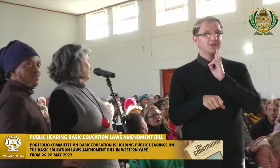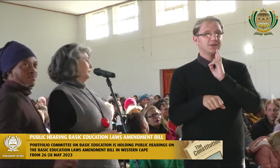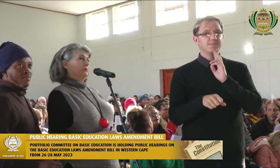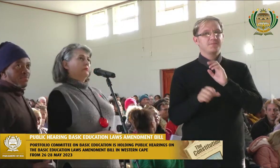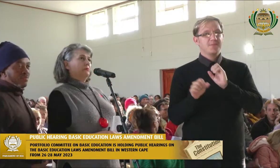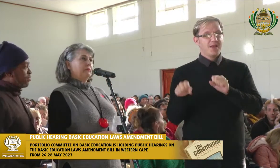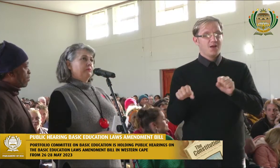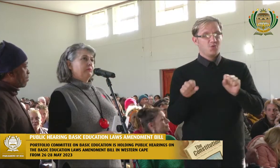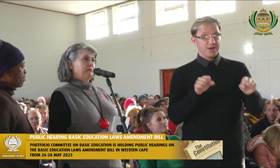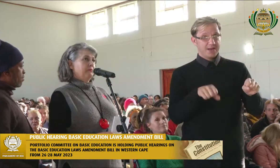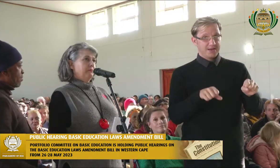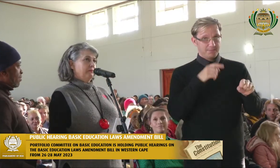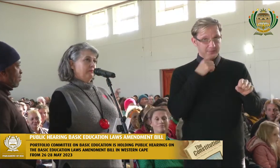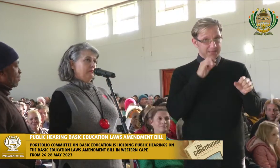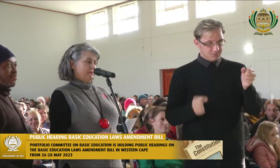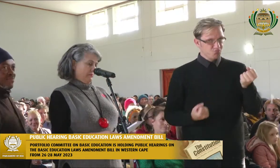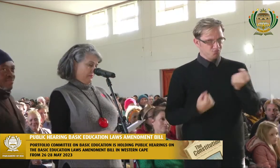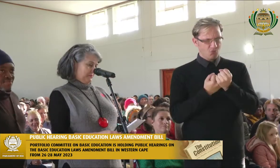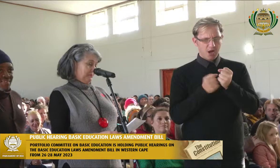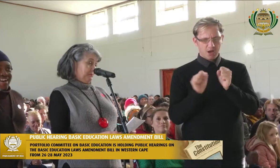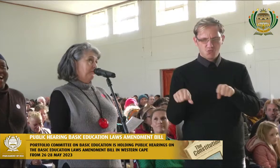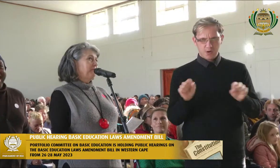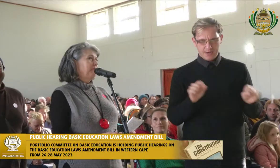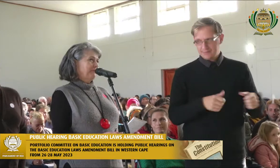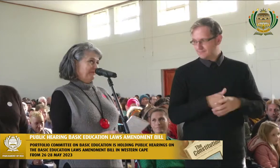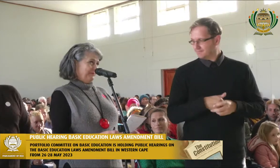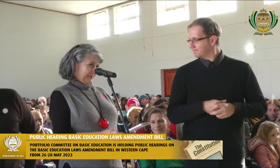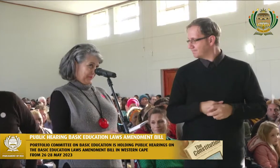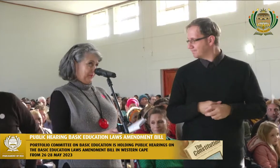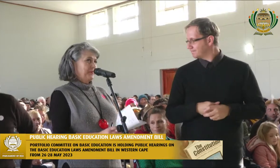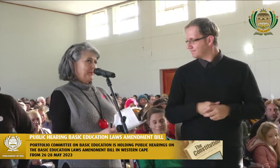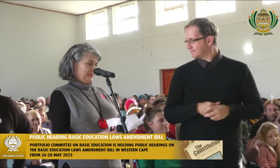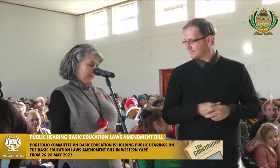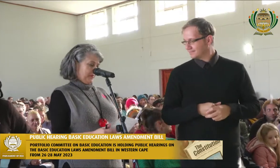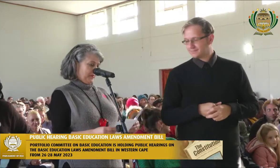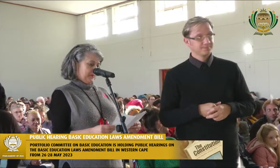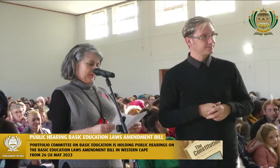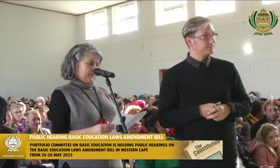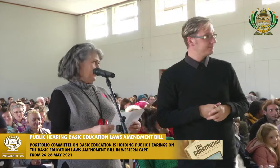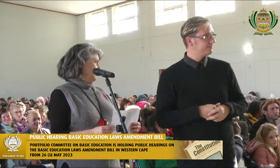Huh? Agreed. Yes, amasemos. Amase.